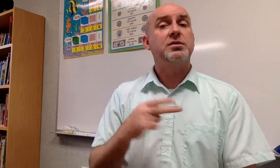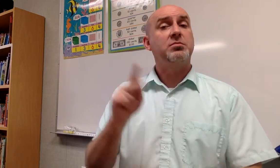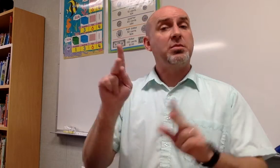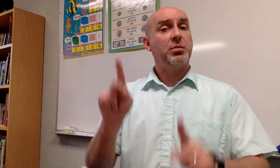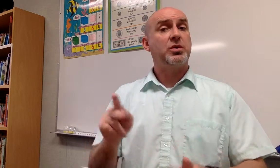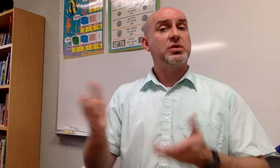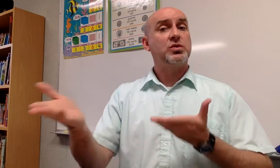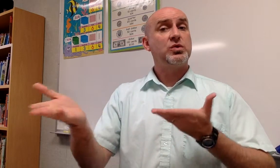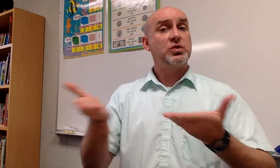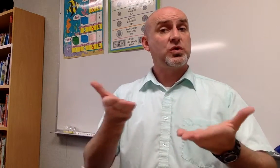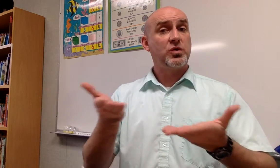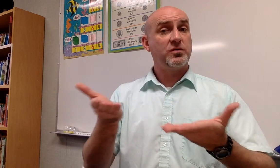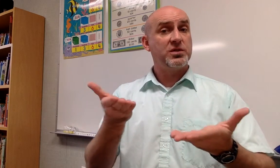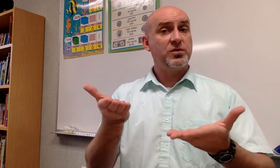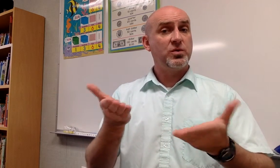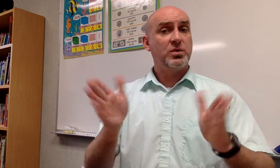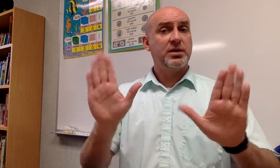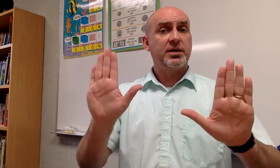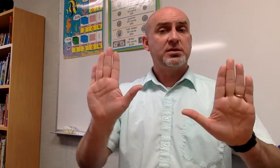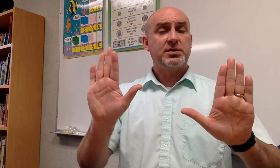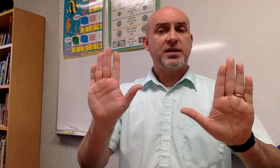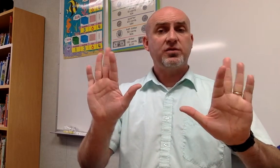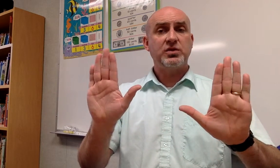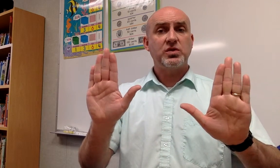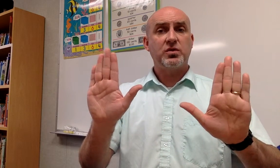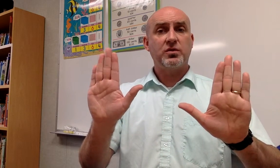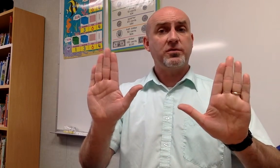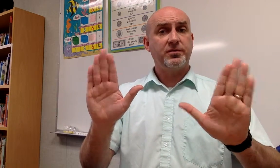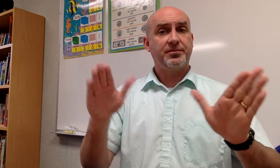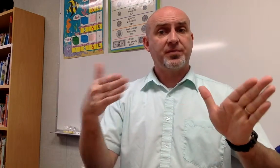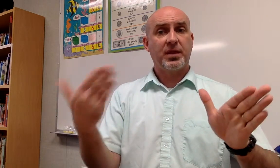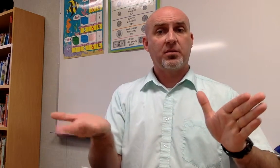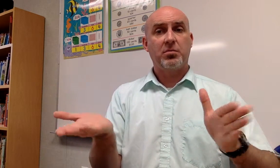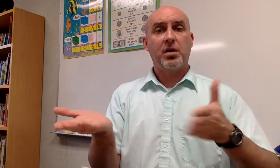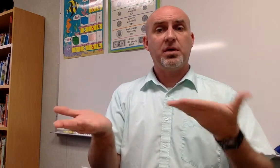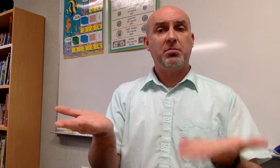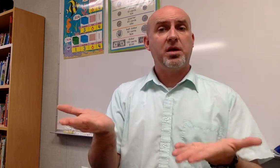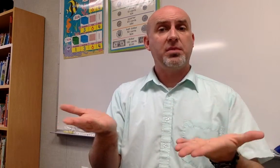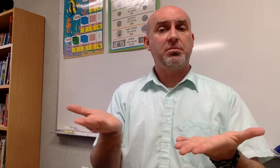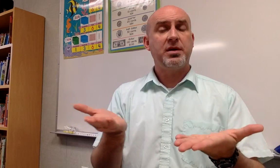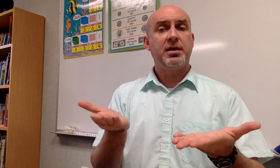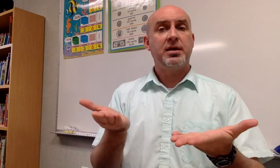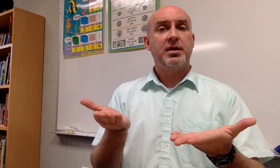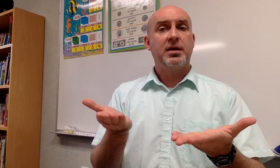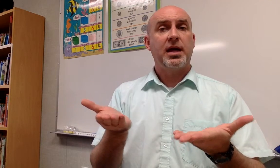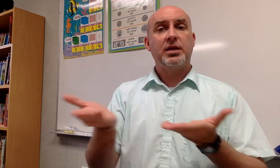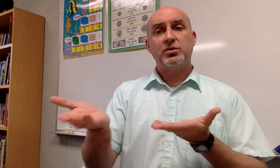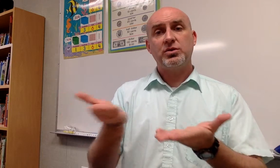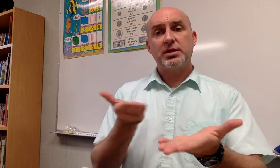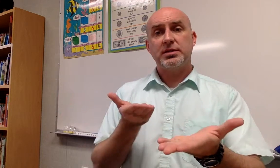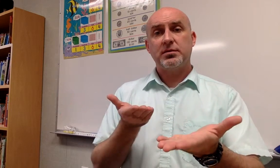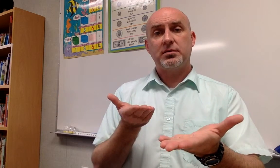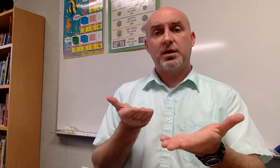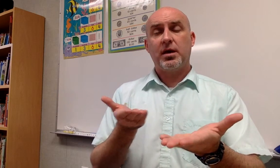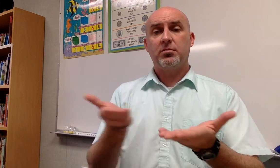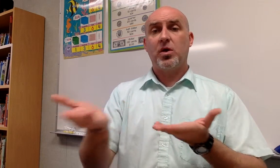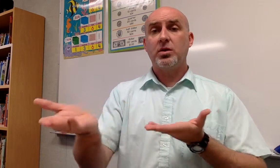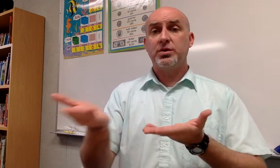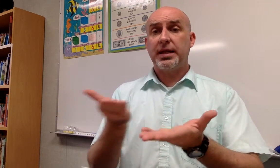maybe a person who serves food. So the sign for serve, palm up, and you just alternate